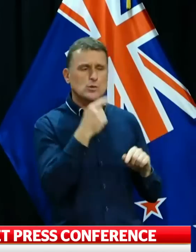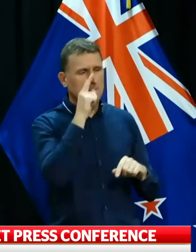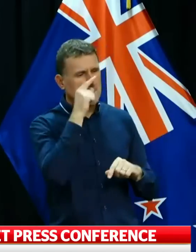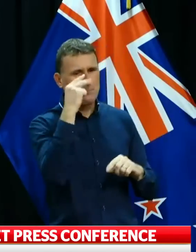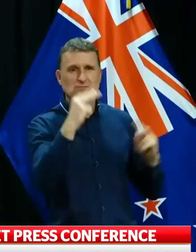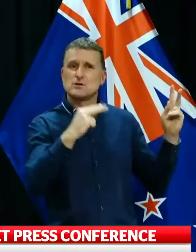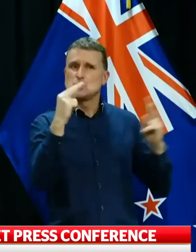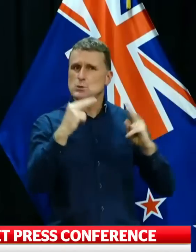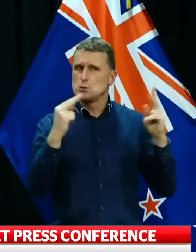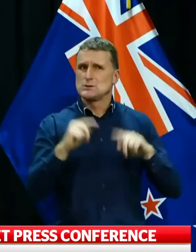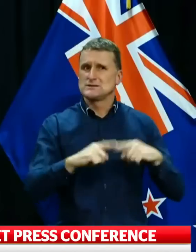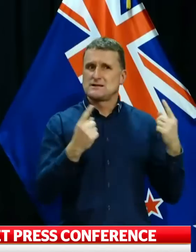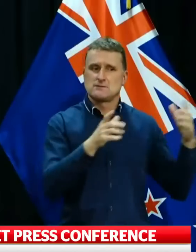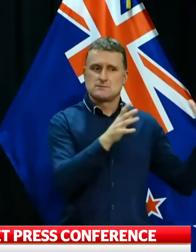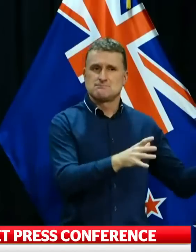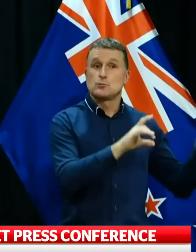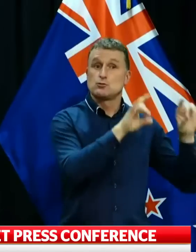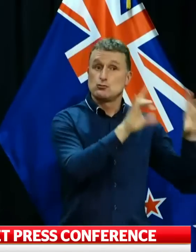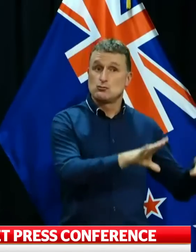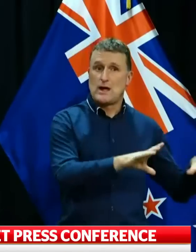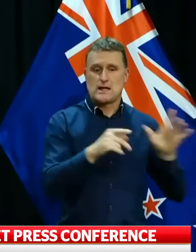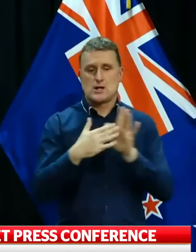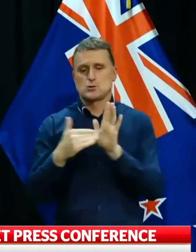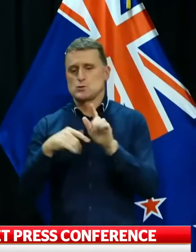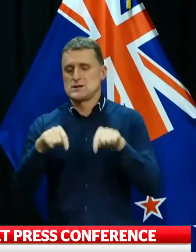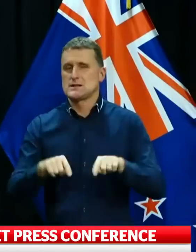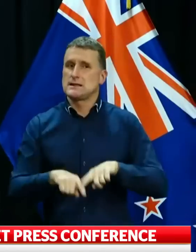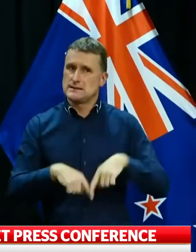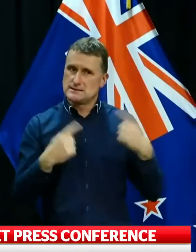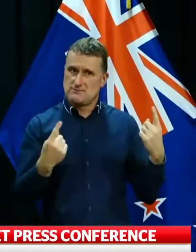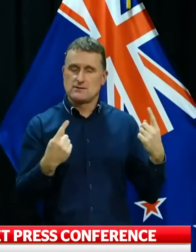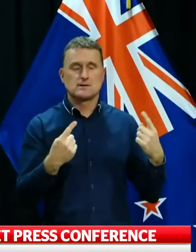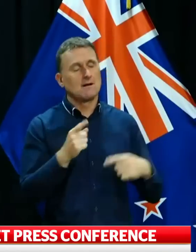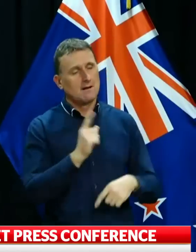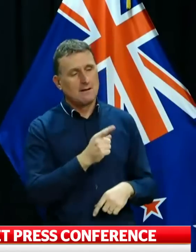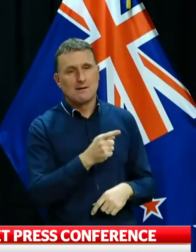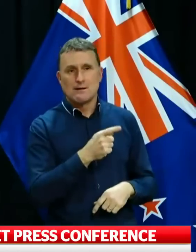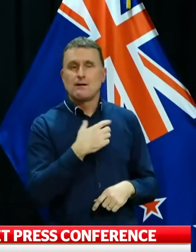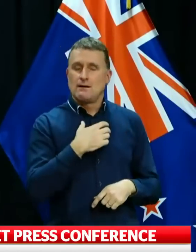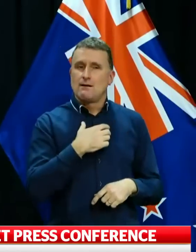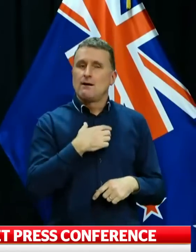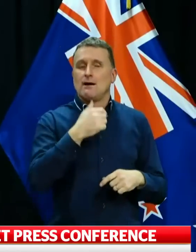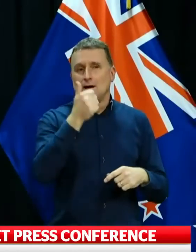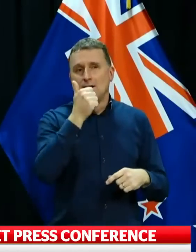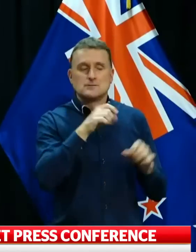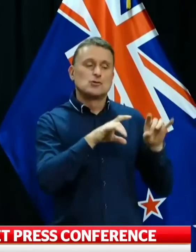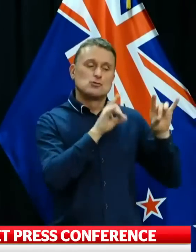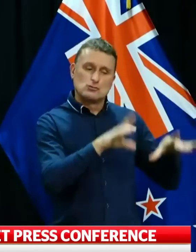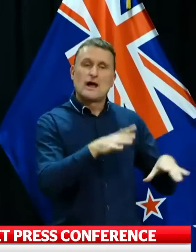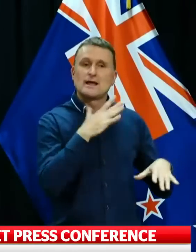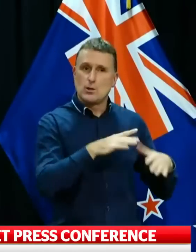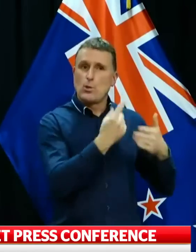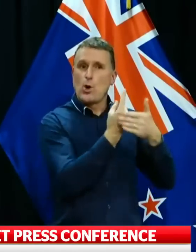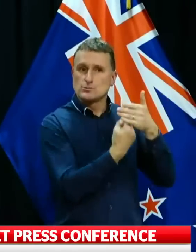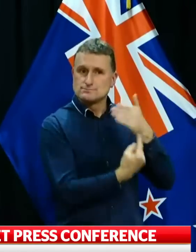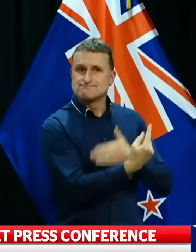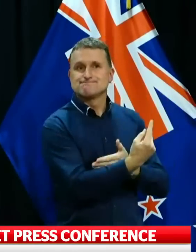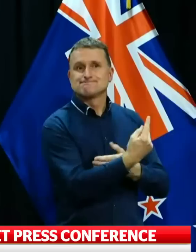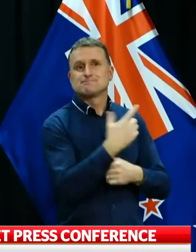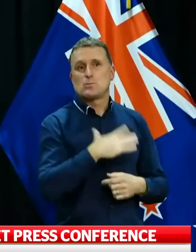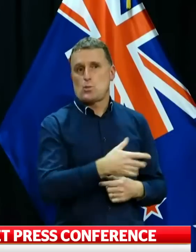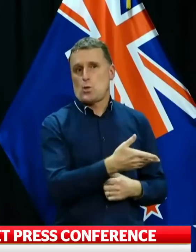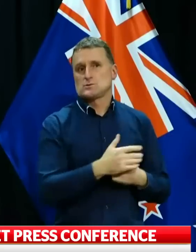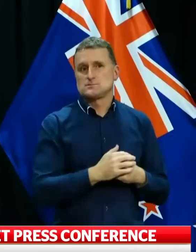than what it is here in New Zealand. So it doesn't surprise me at all that Australia have moved in this way. But I've always